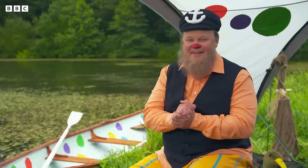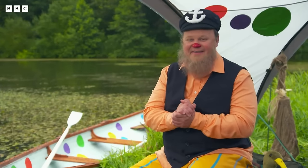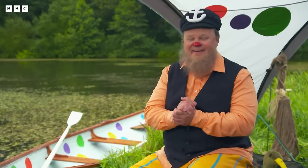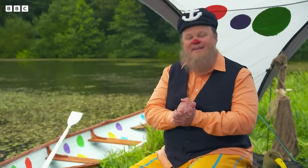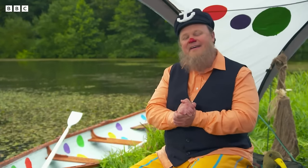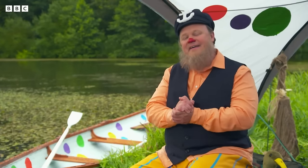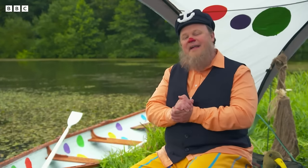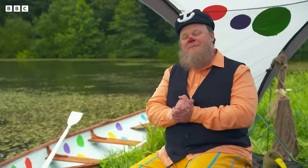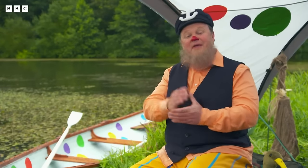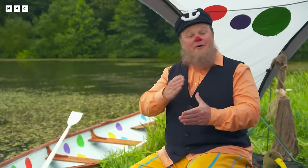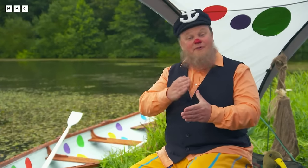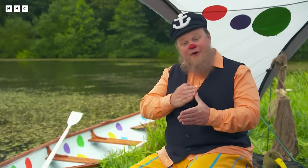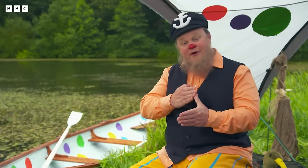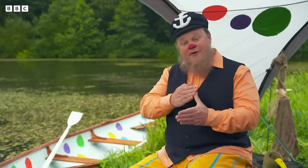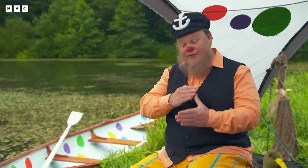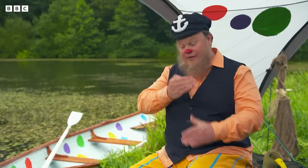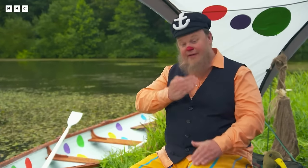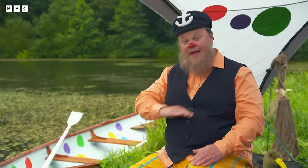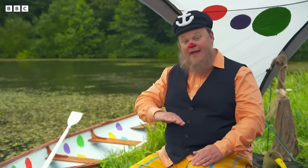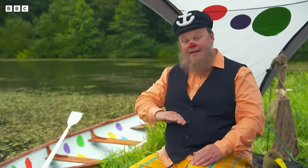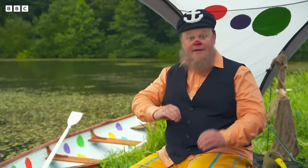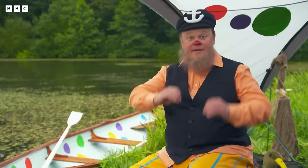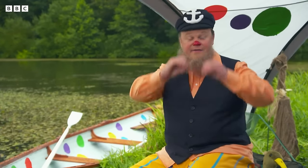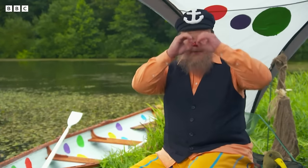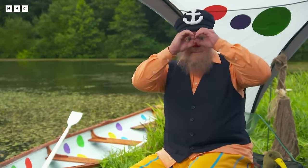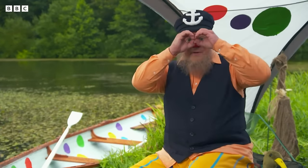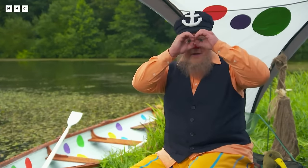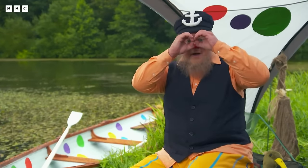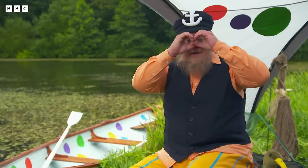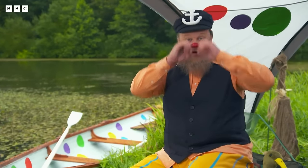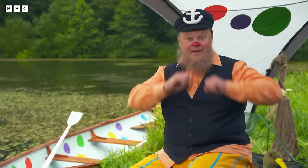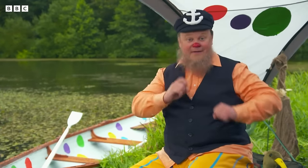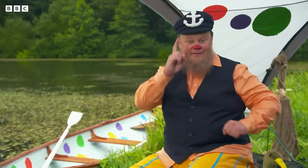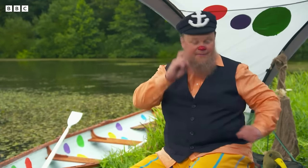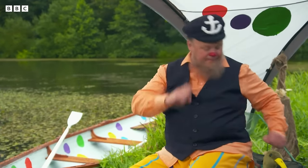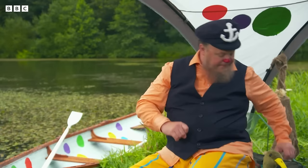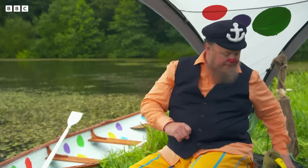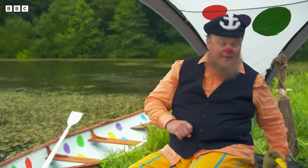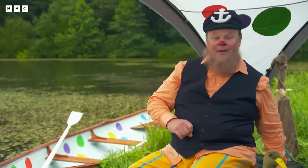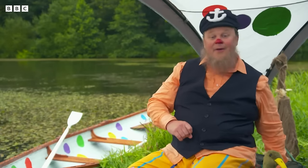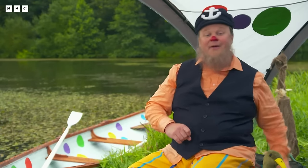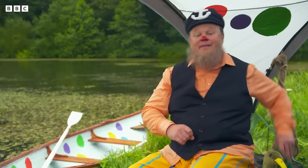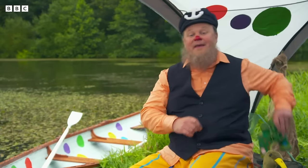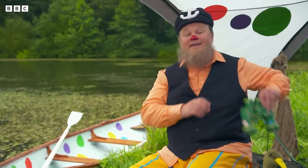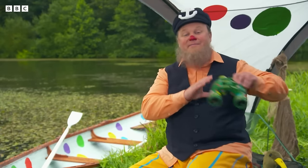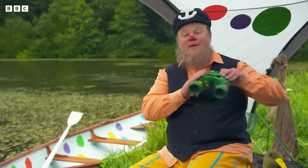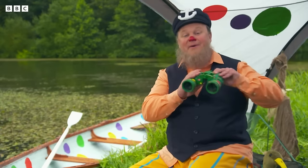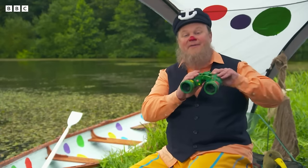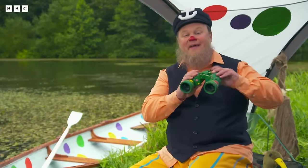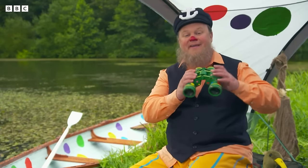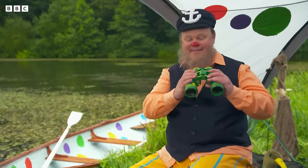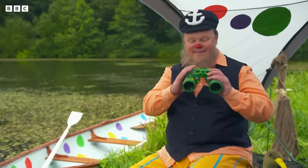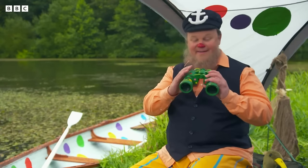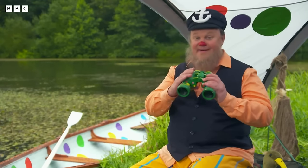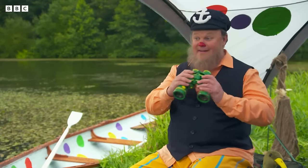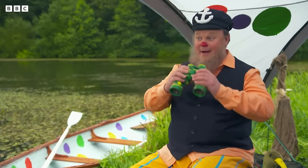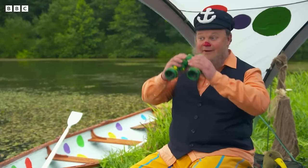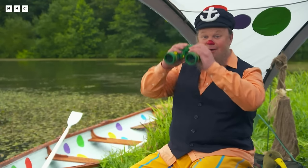ask. Now, first you need some binoculars, like these beauties. Have a look